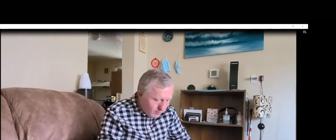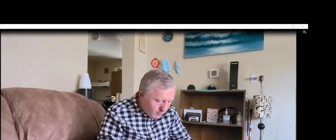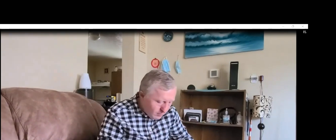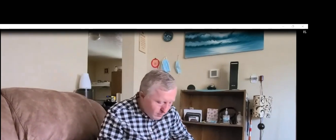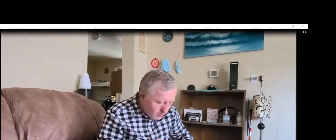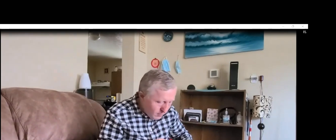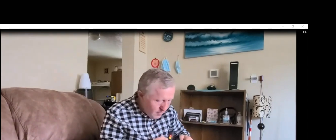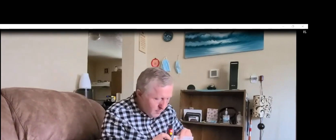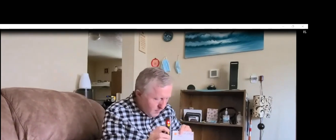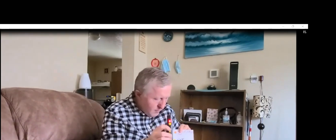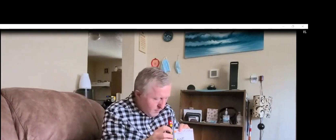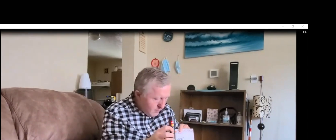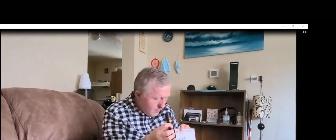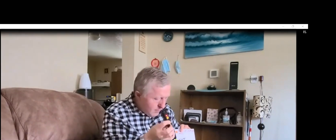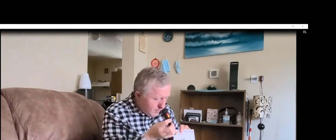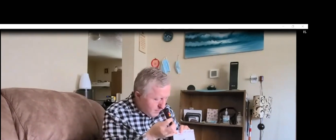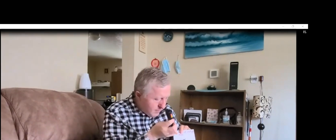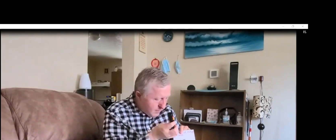record.